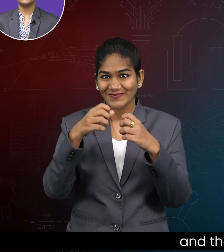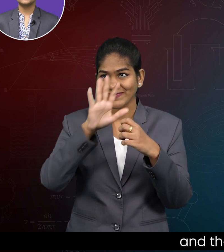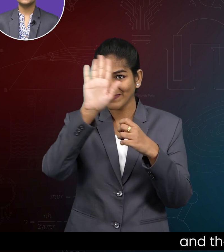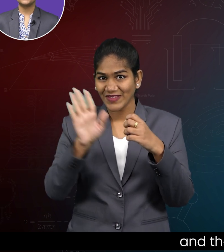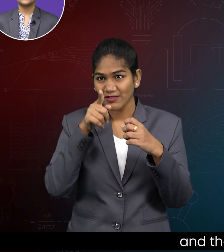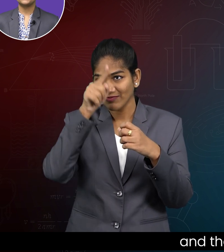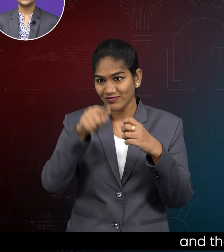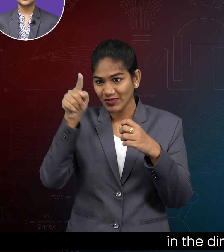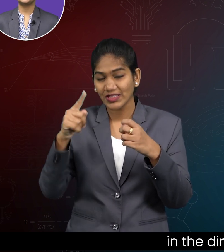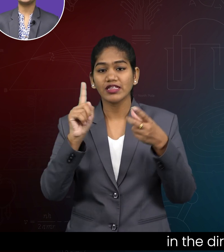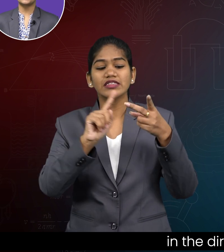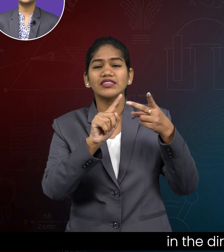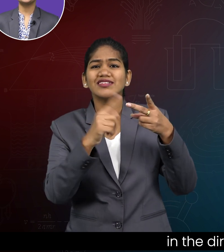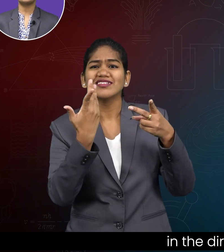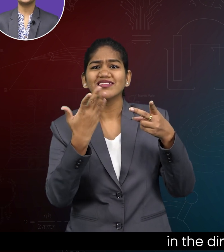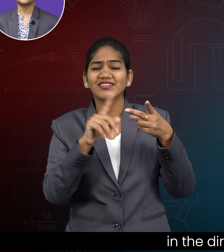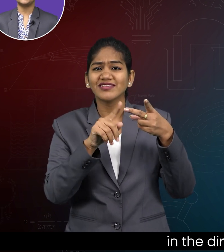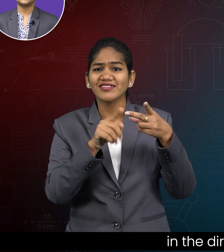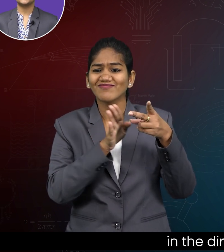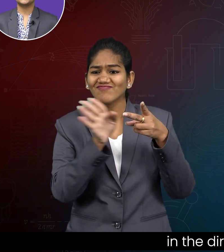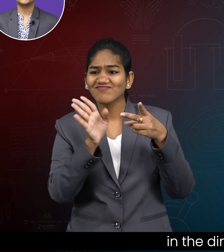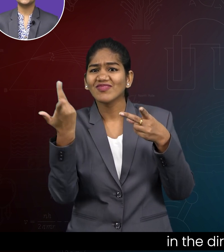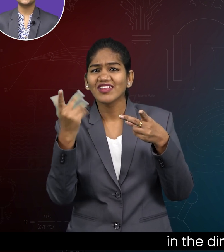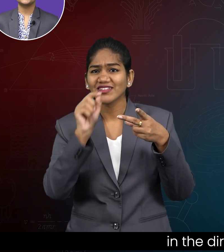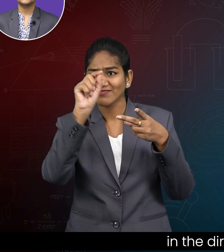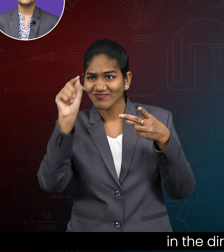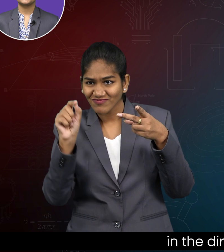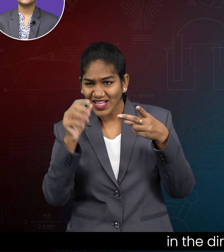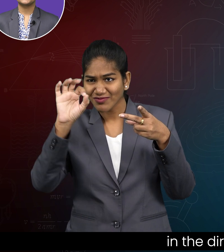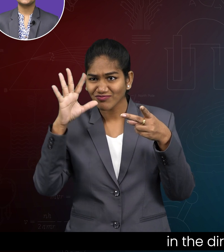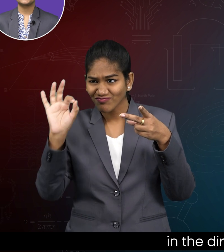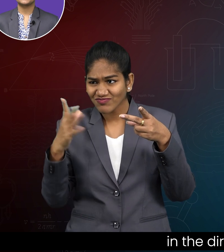finger in the direction of current,